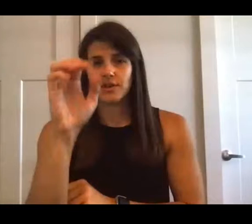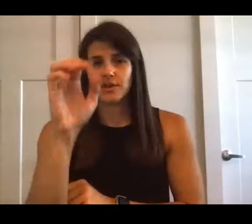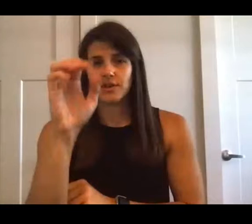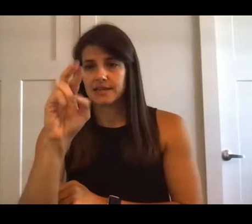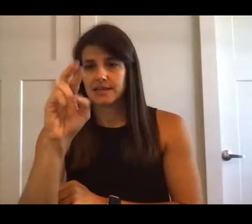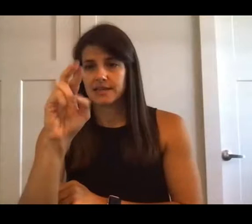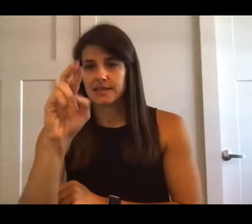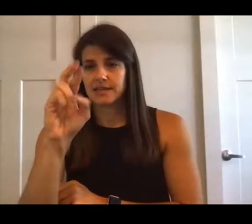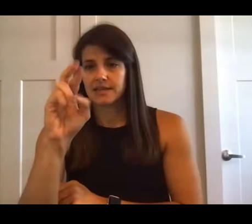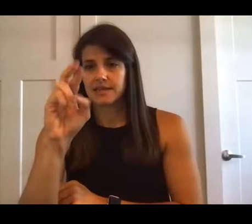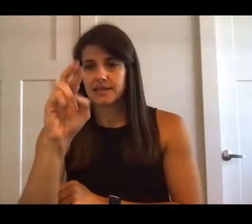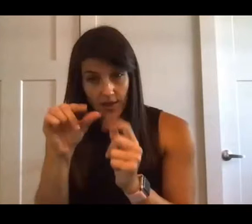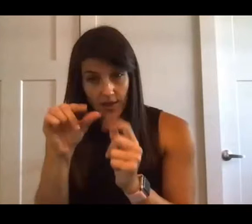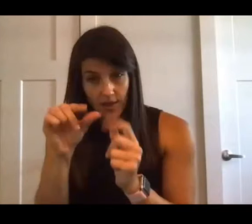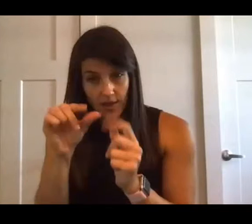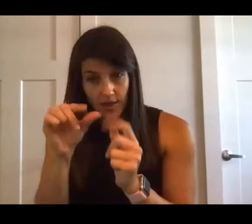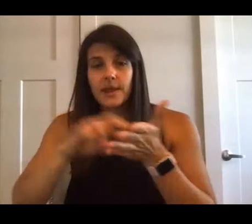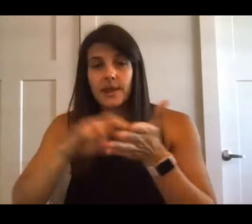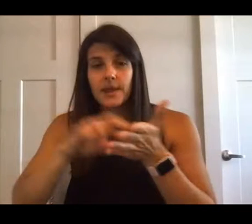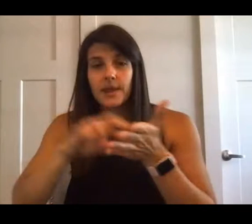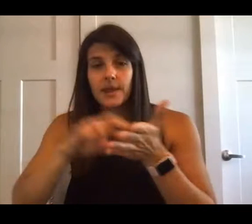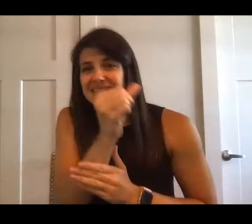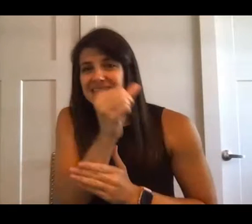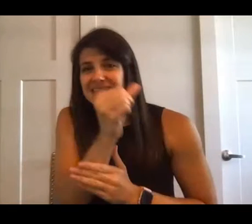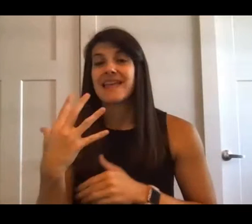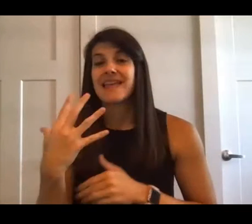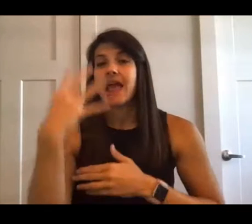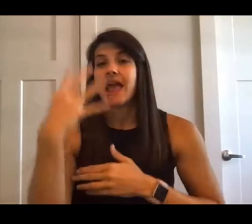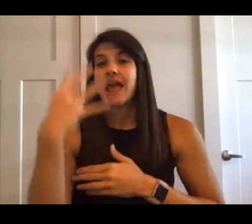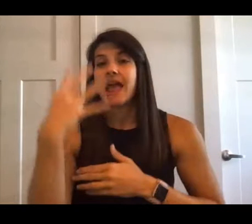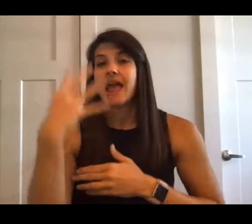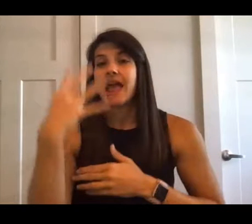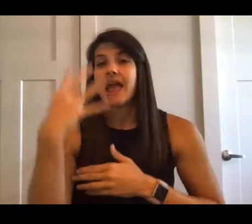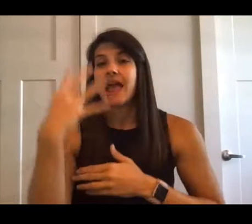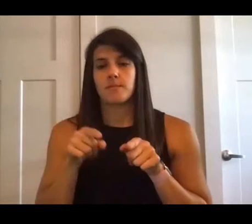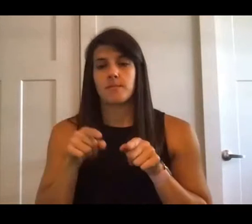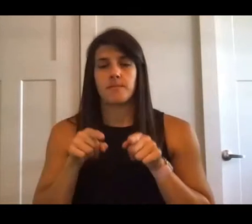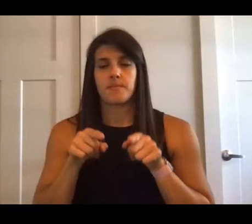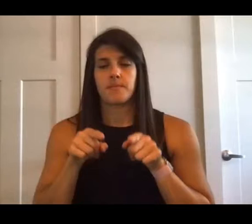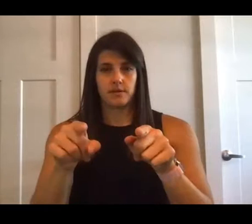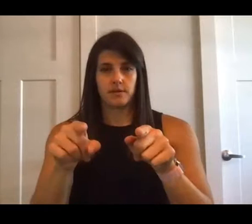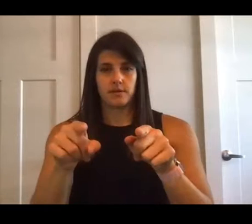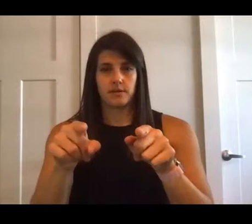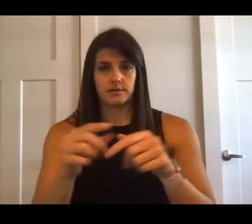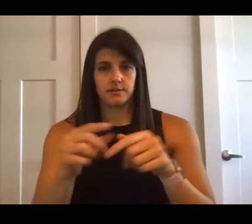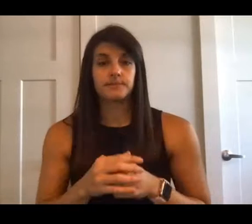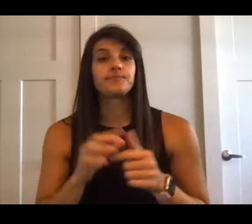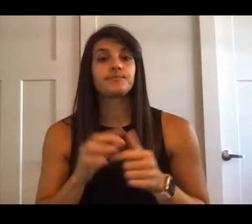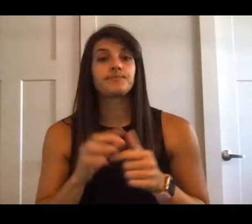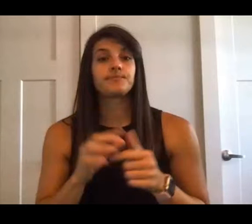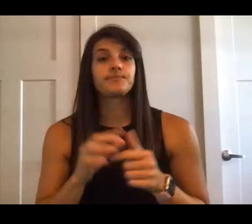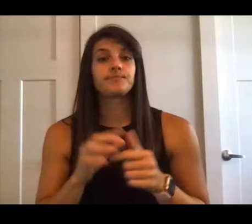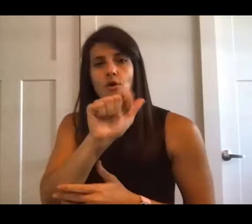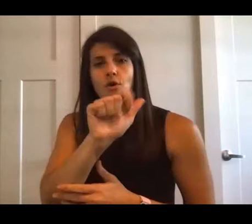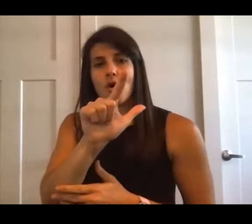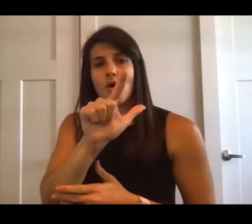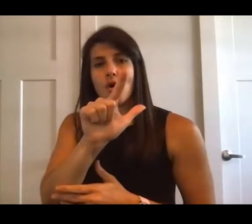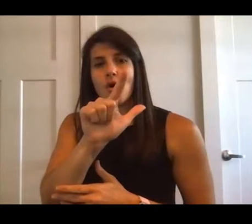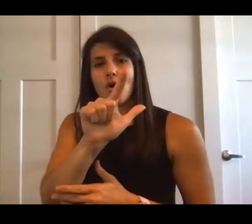to any angles on the outsides of the parallel lines, and alternate being that they are on one side